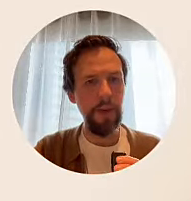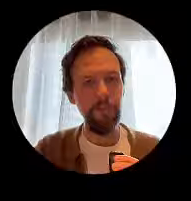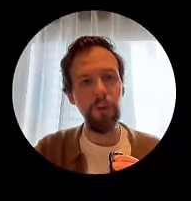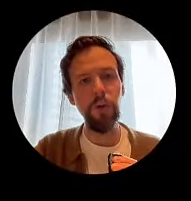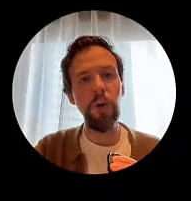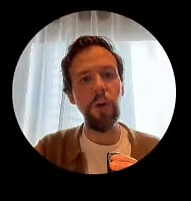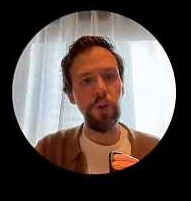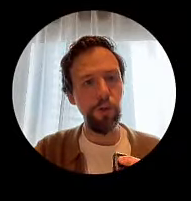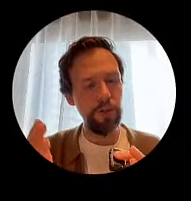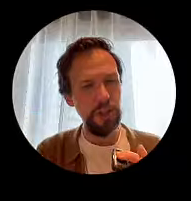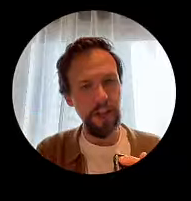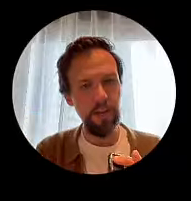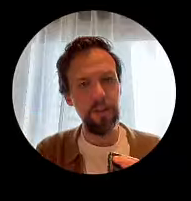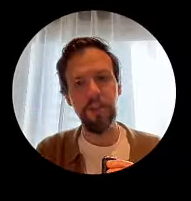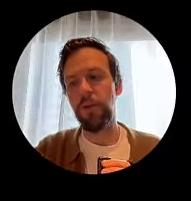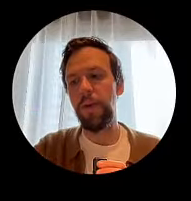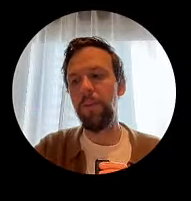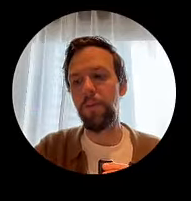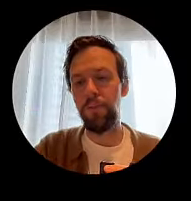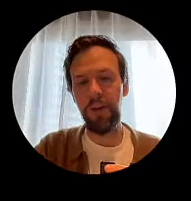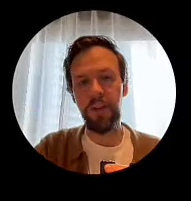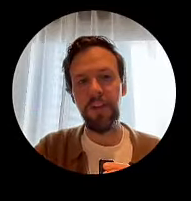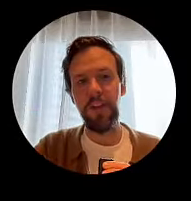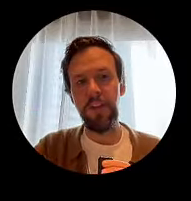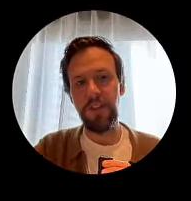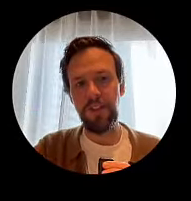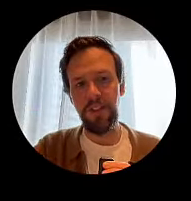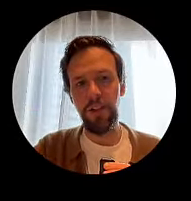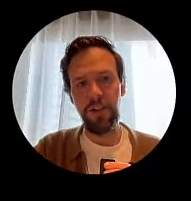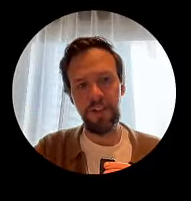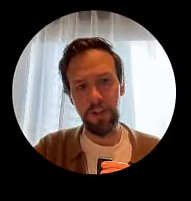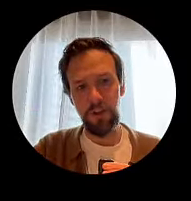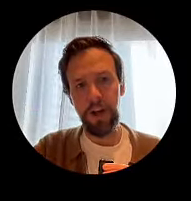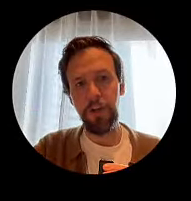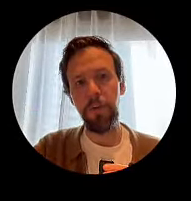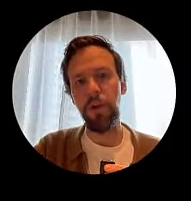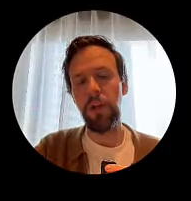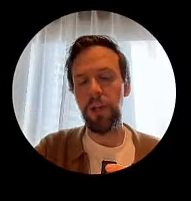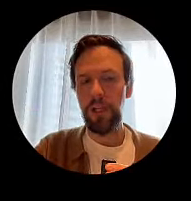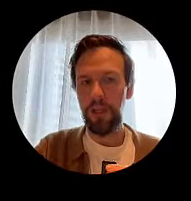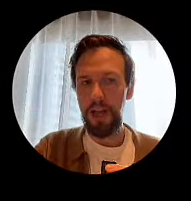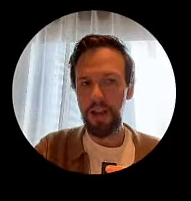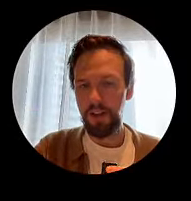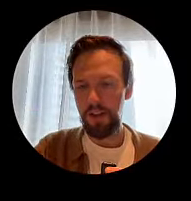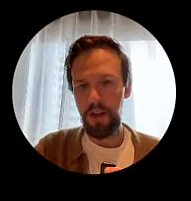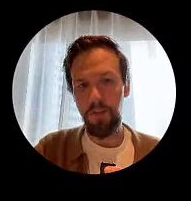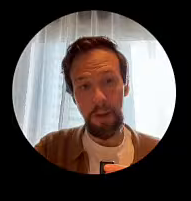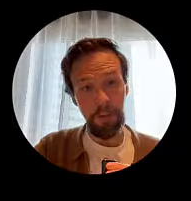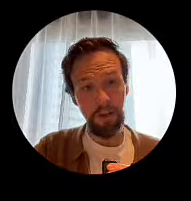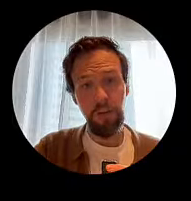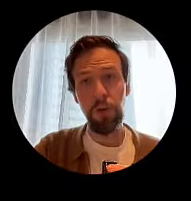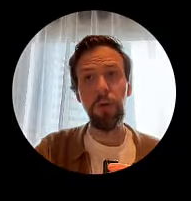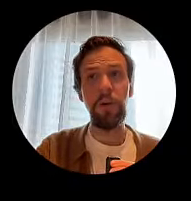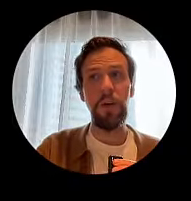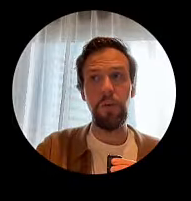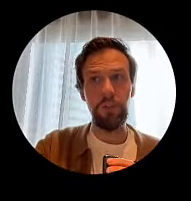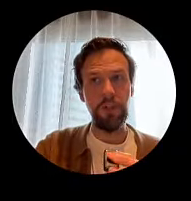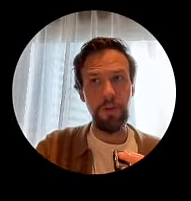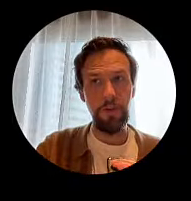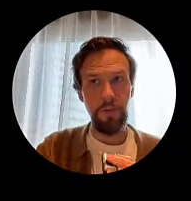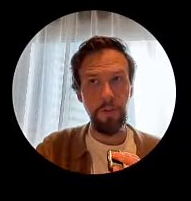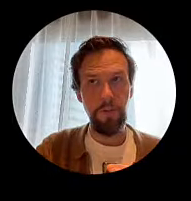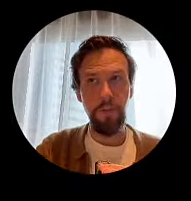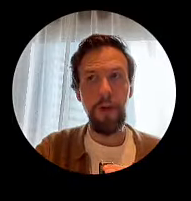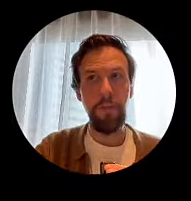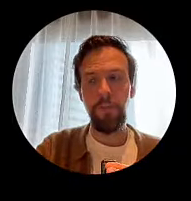this little map view looks like a physical map, but it still is interactable like a MapKit view, which